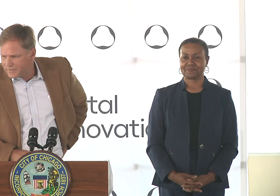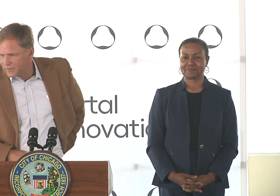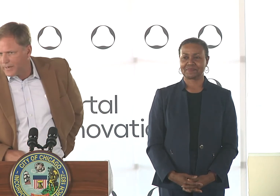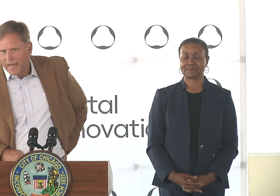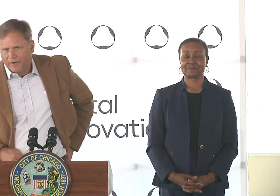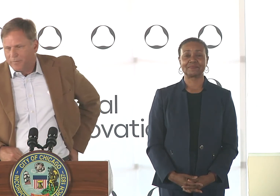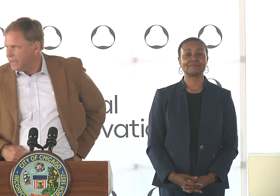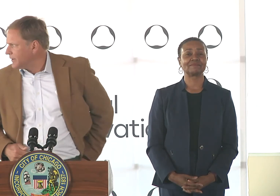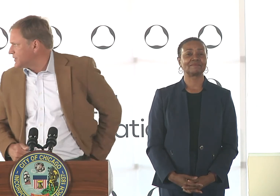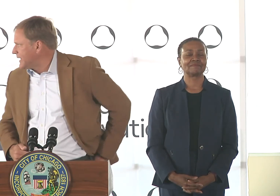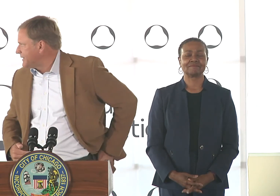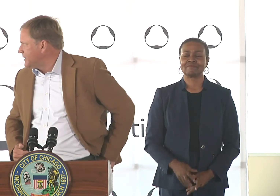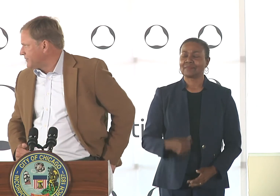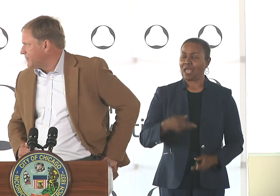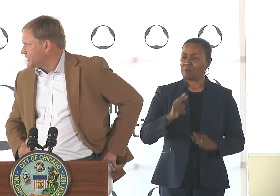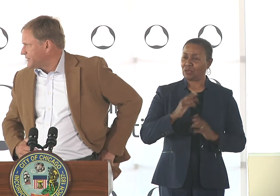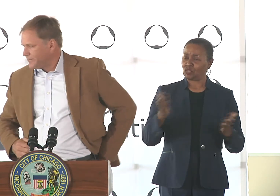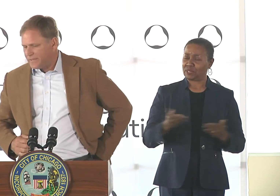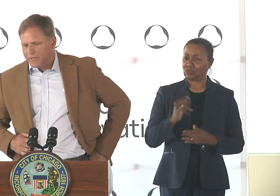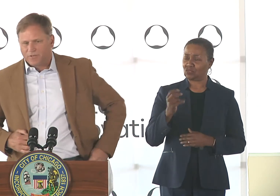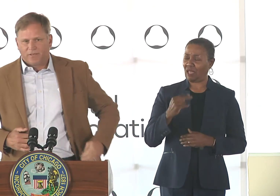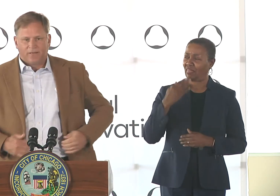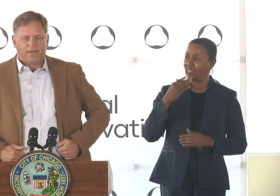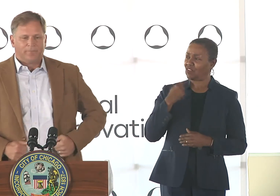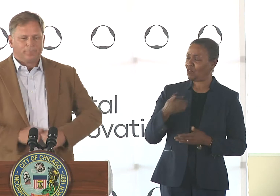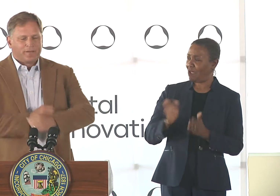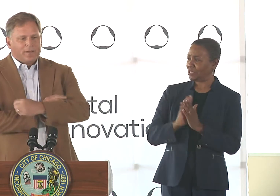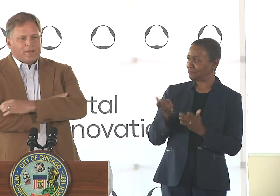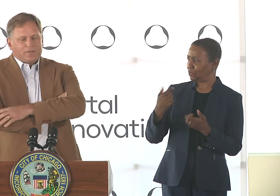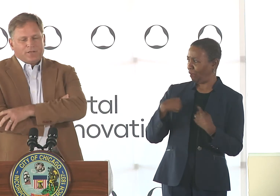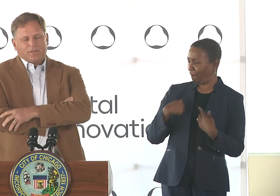Well, it's a great honor to be here, John. Thank you very much for the invitation.